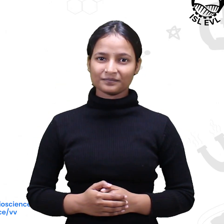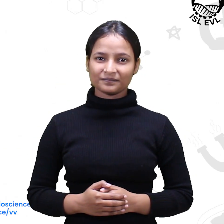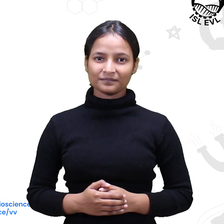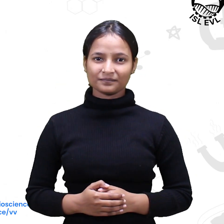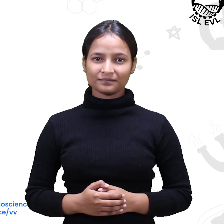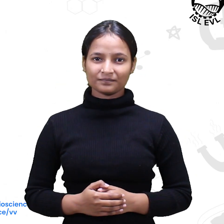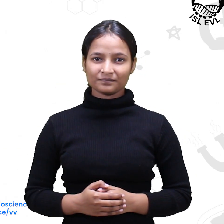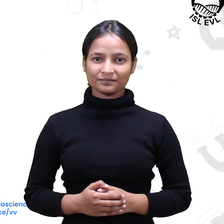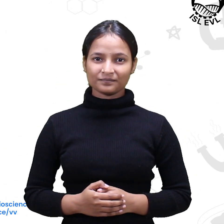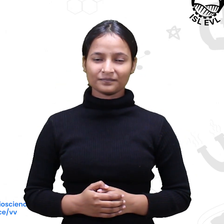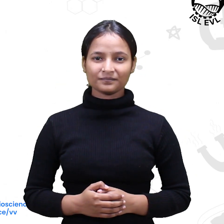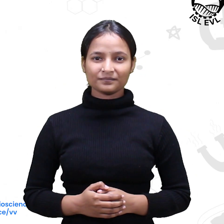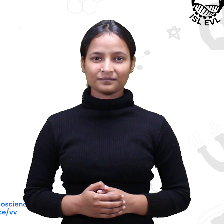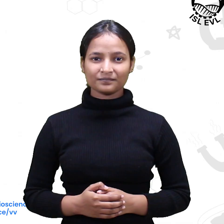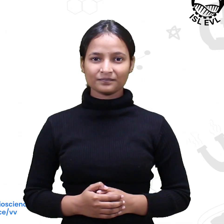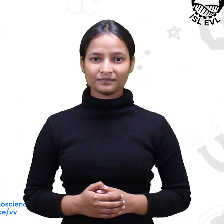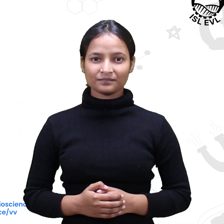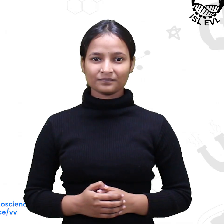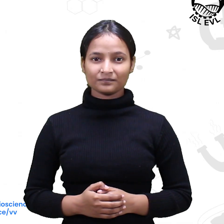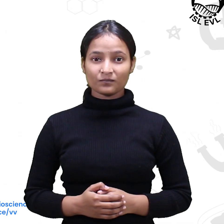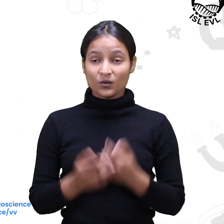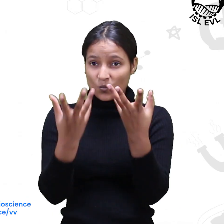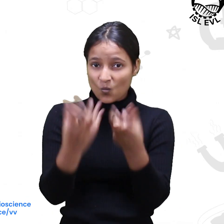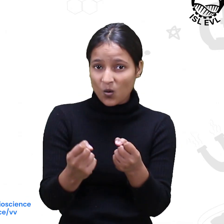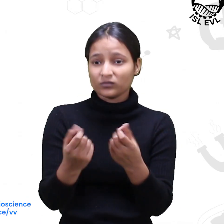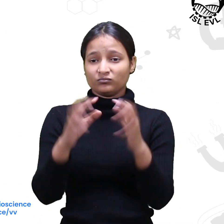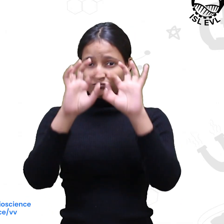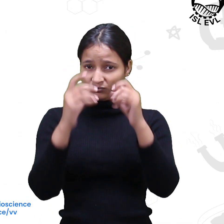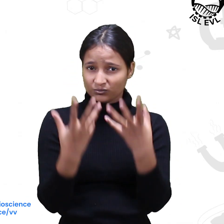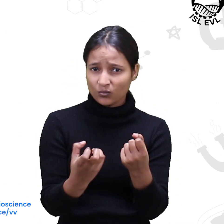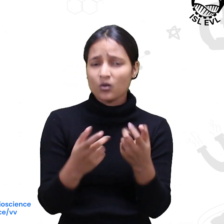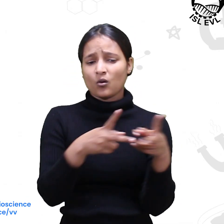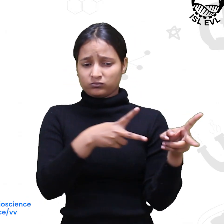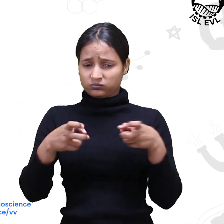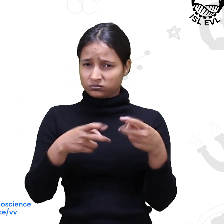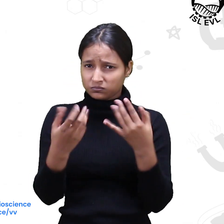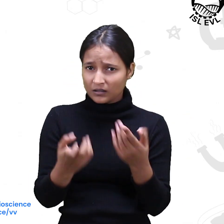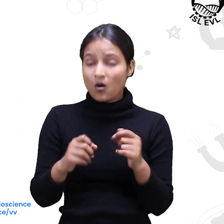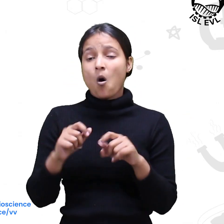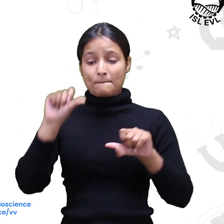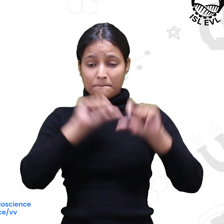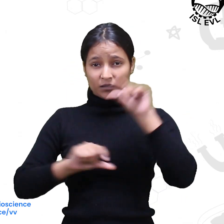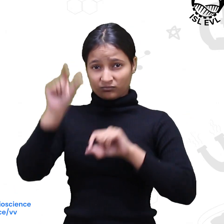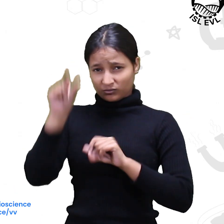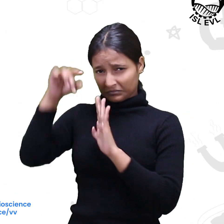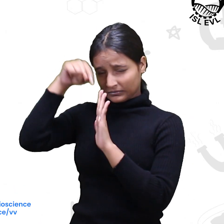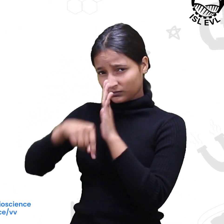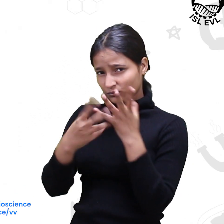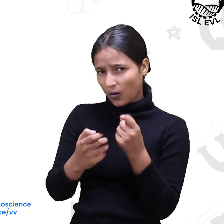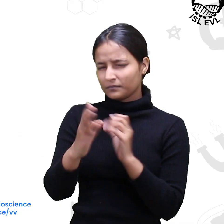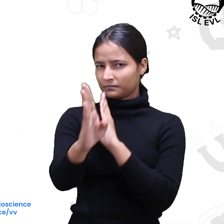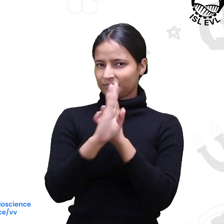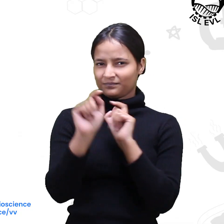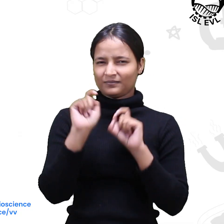www.indiaaskswhy.org for more content. You'll find illustrations, transcripts, blogs, and scientist profiles for all our